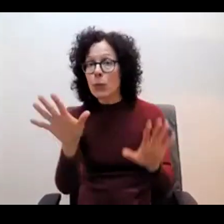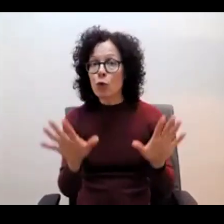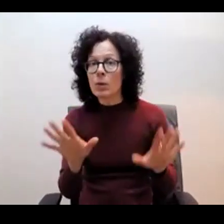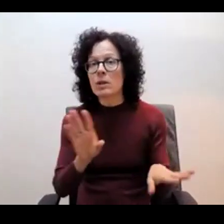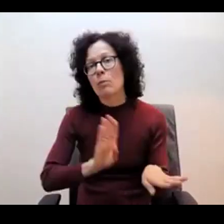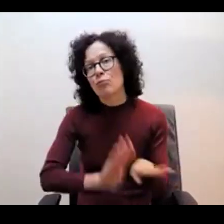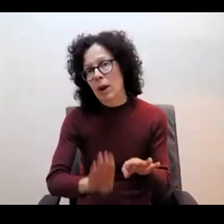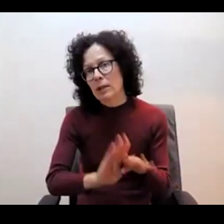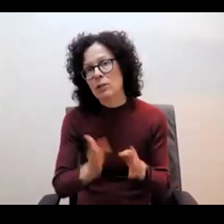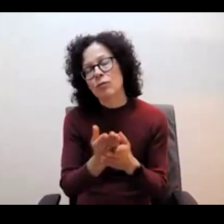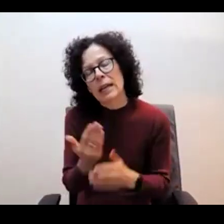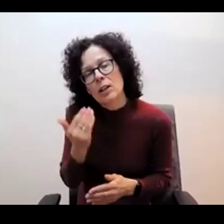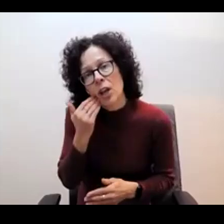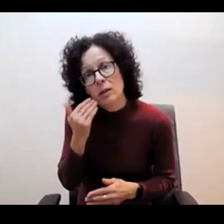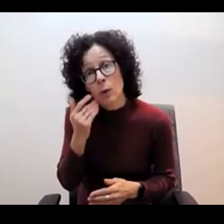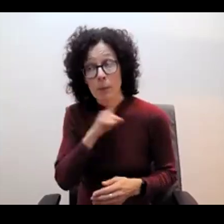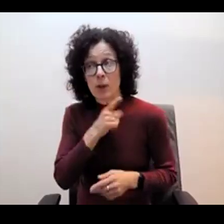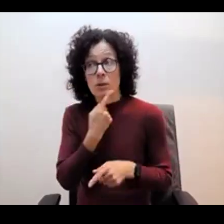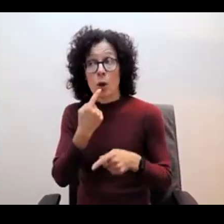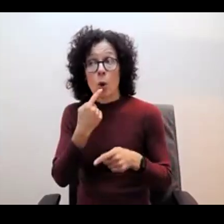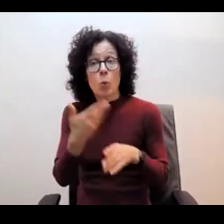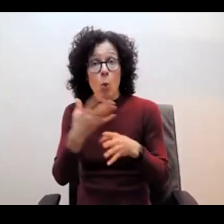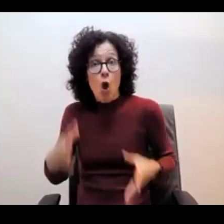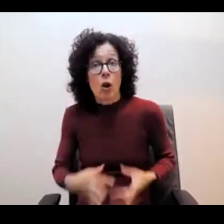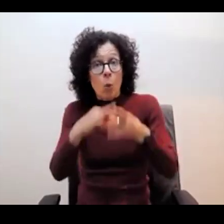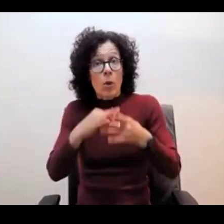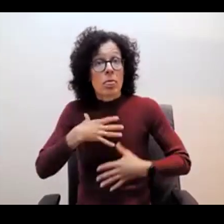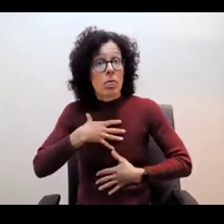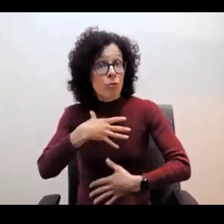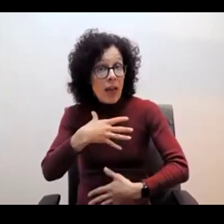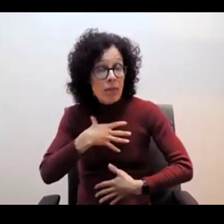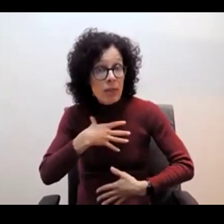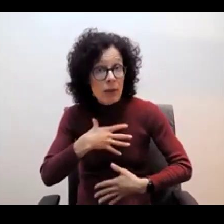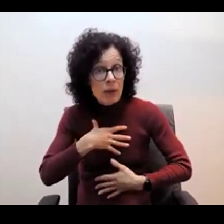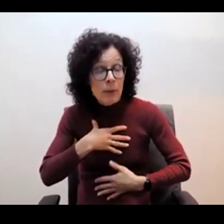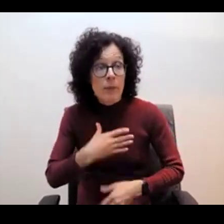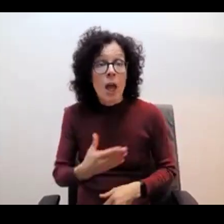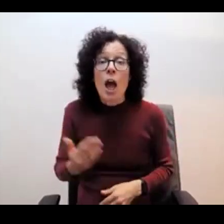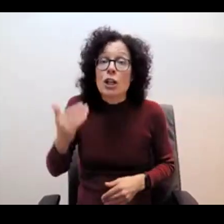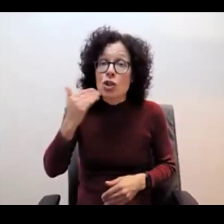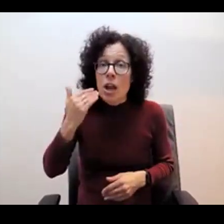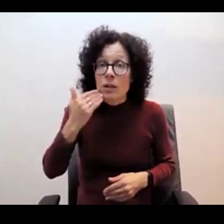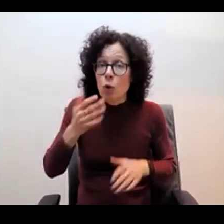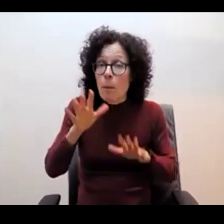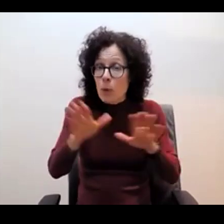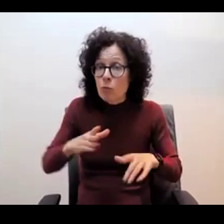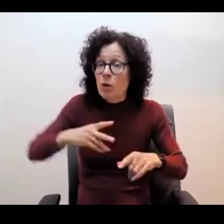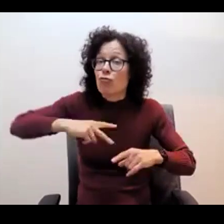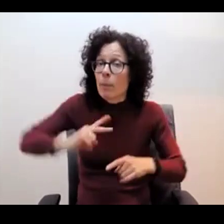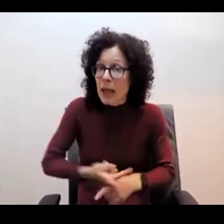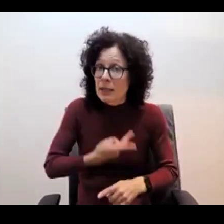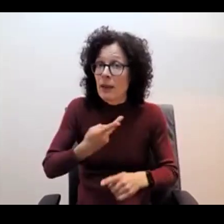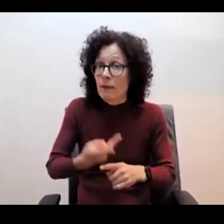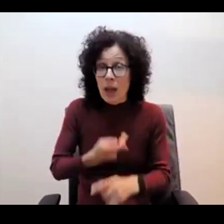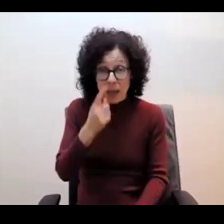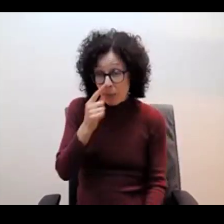we work with the breath, with gentle repetitive movement, which can be very small, and in fact can be as